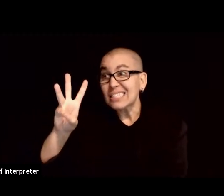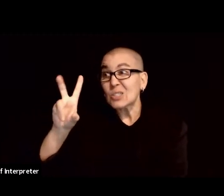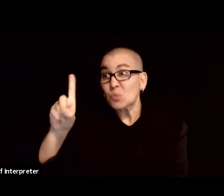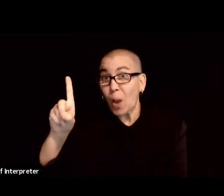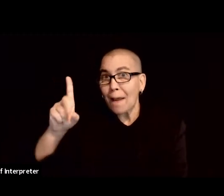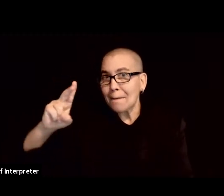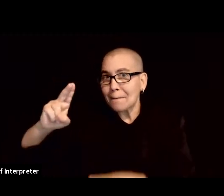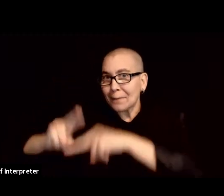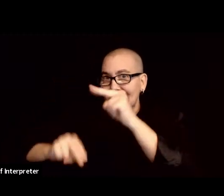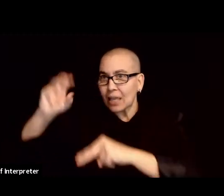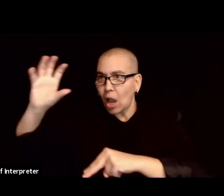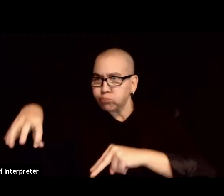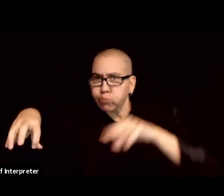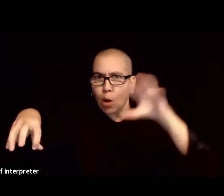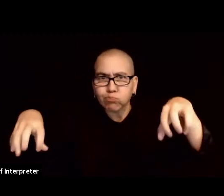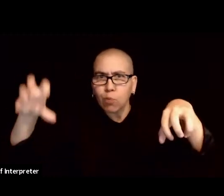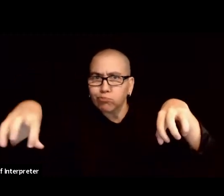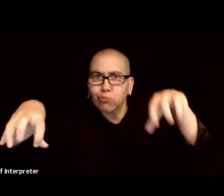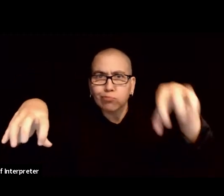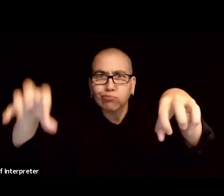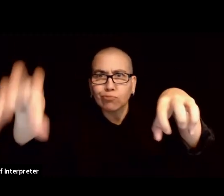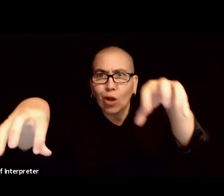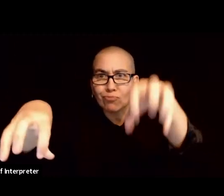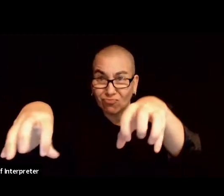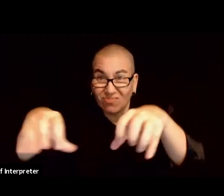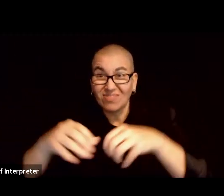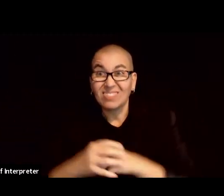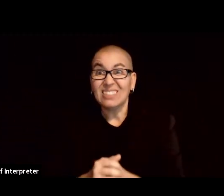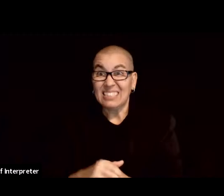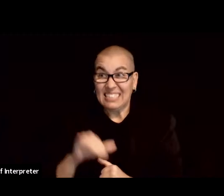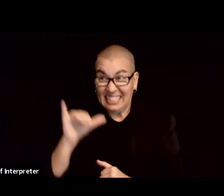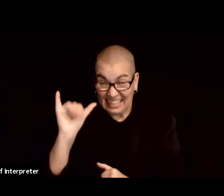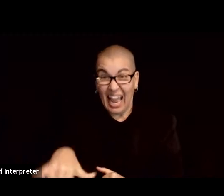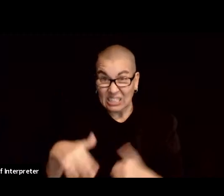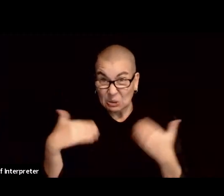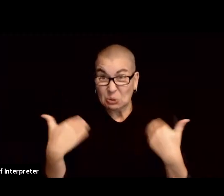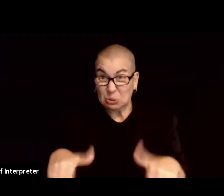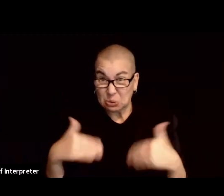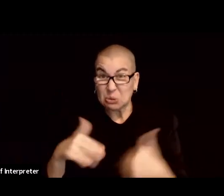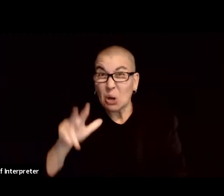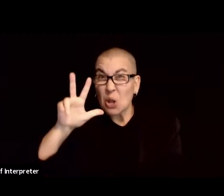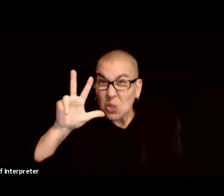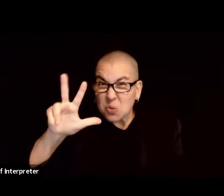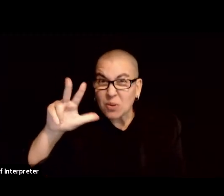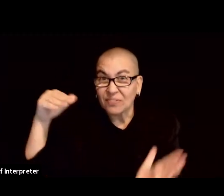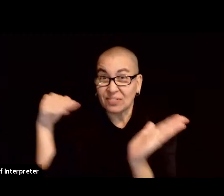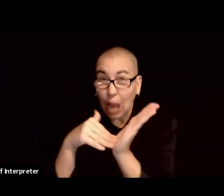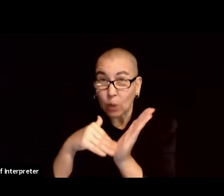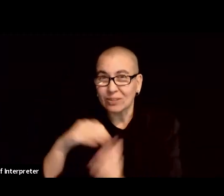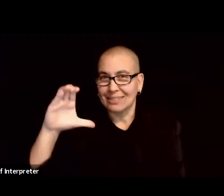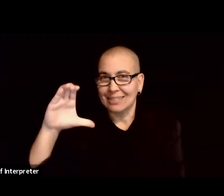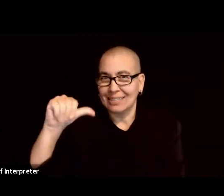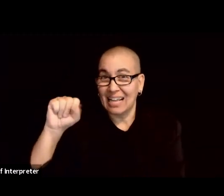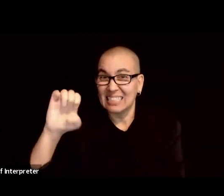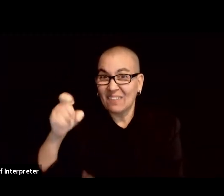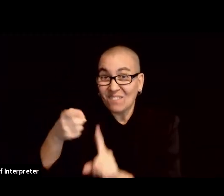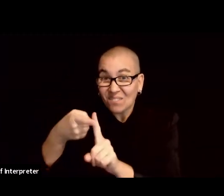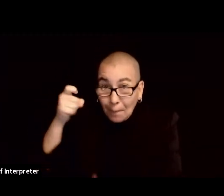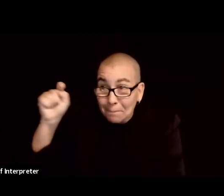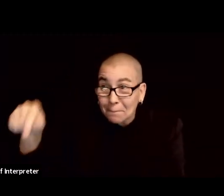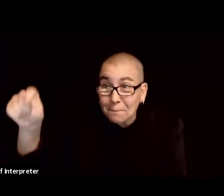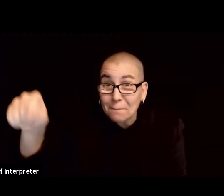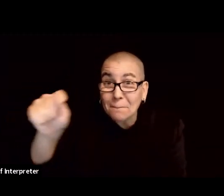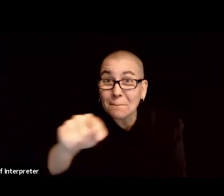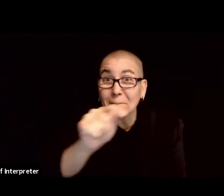3,185 primary cases. 74 of those establishments met the outbreak threshold of at least